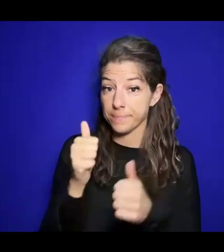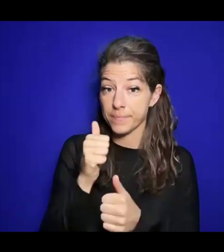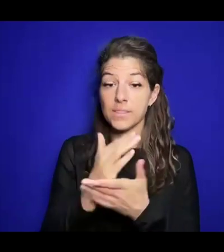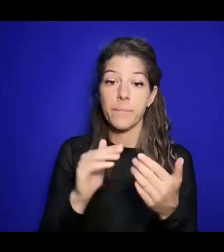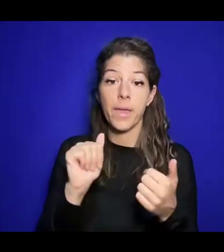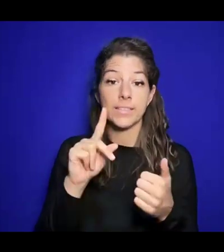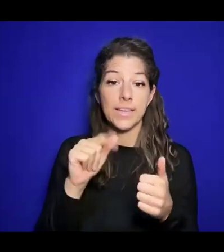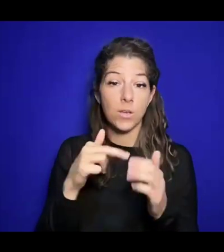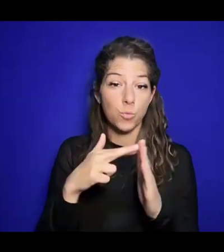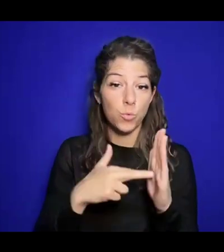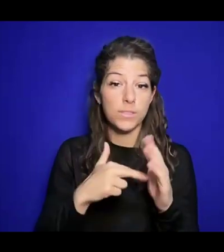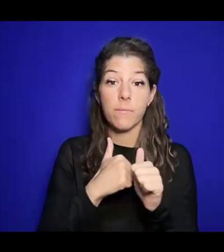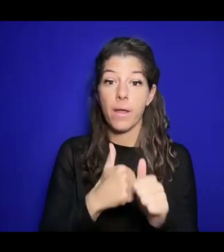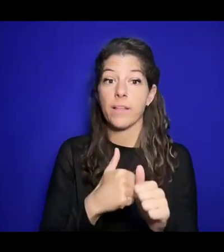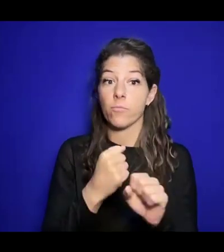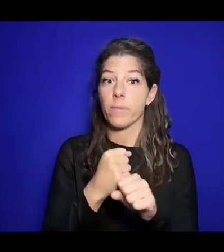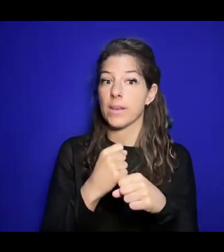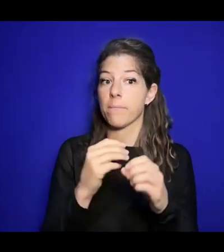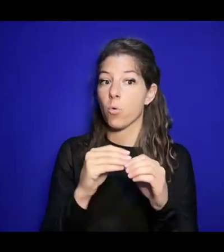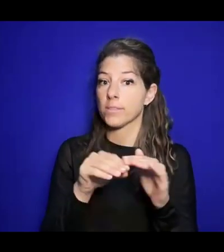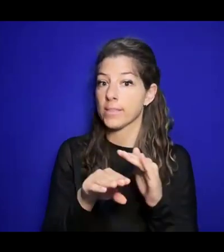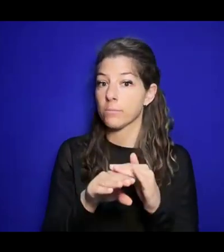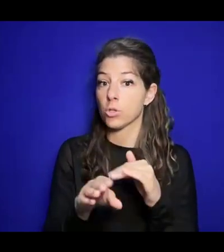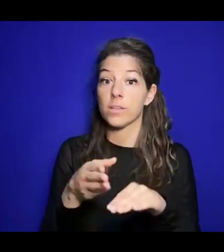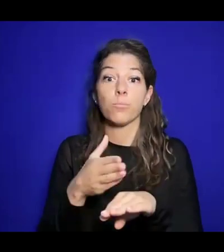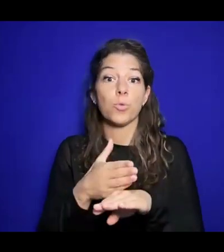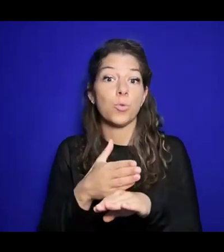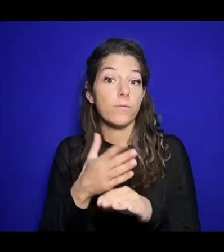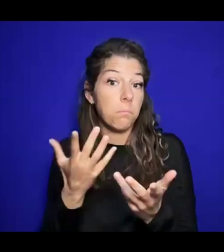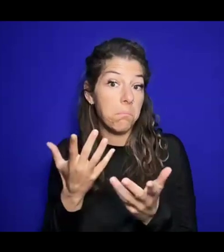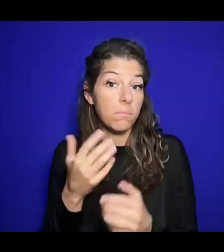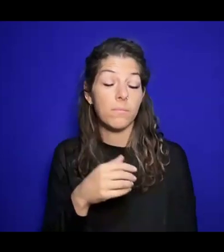some compliance for making it. Maybe they can improve some way,